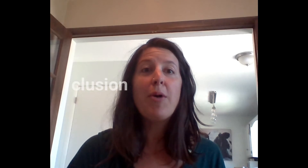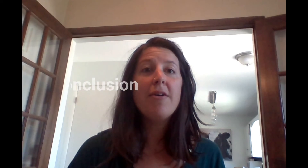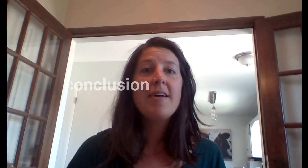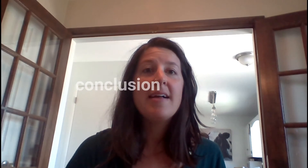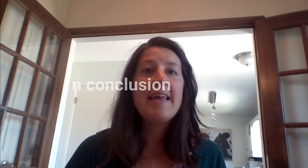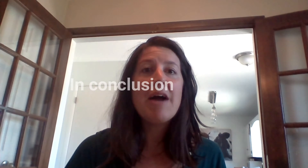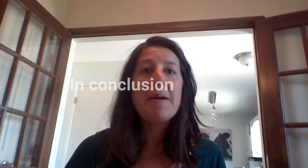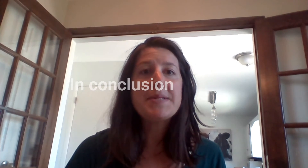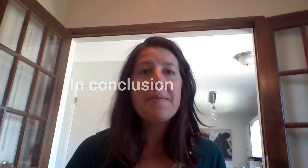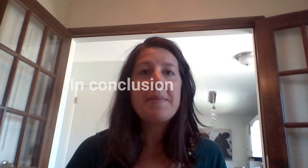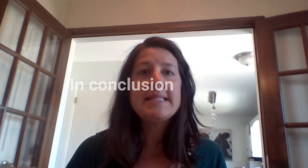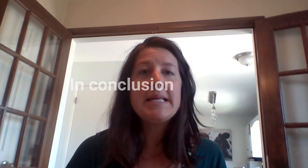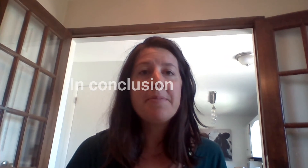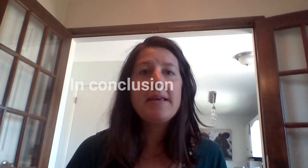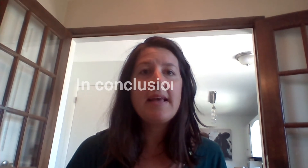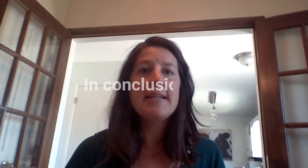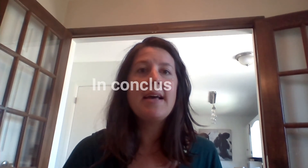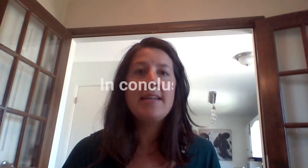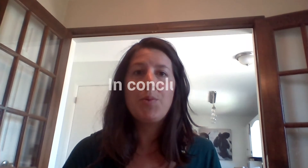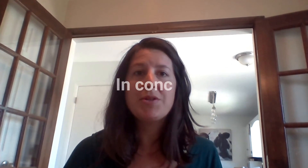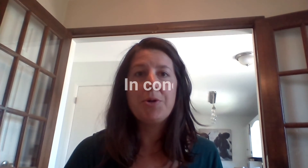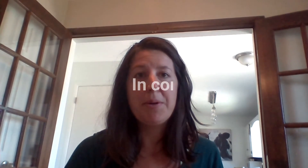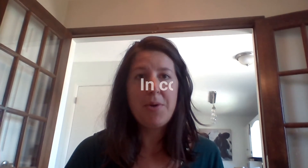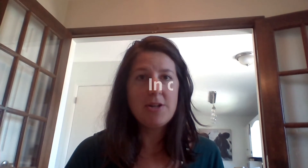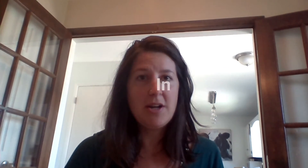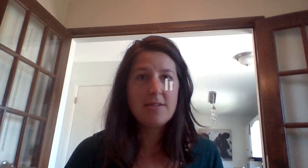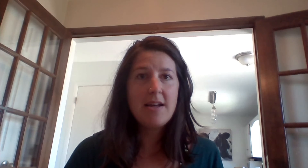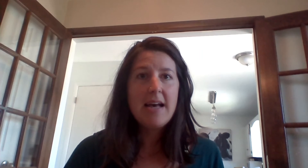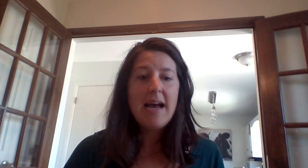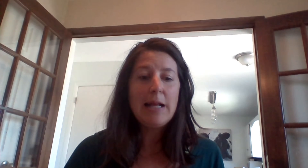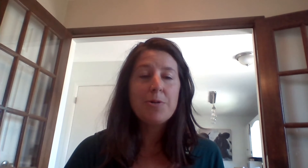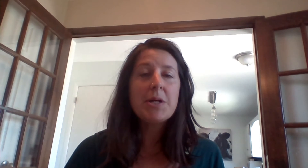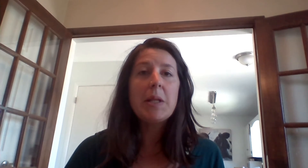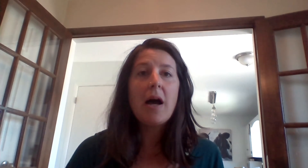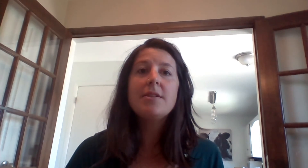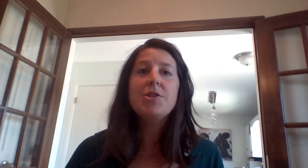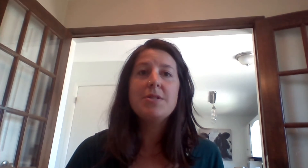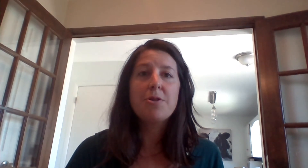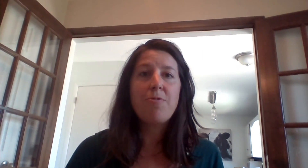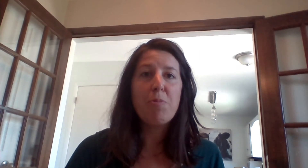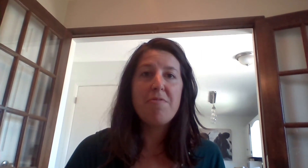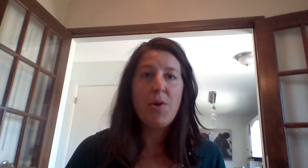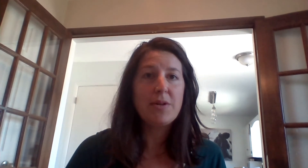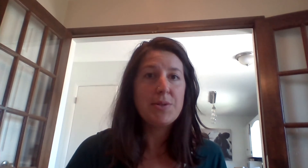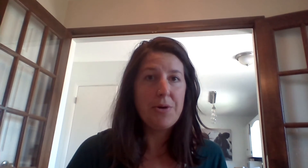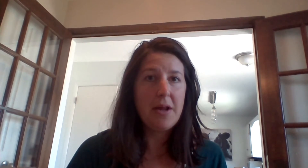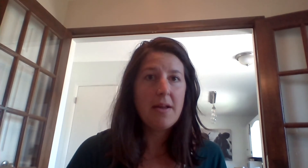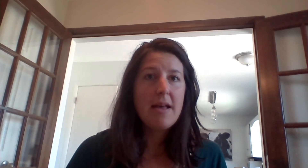Well, that wraps up my CEP 810 Networked Learning project. I learned a lot using the form of networked learning. I